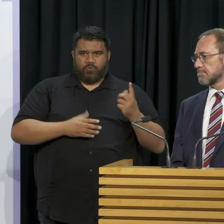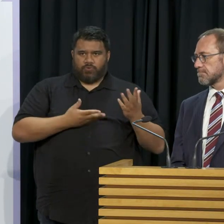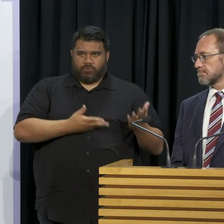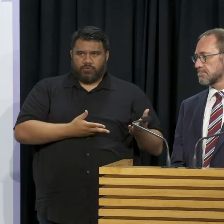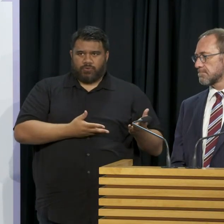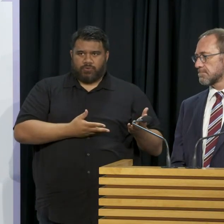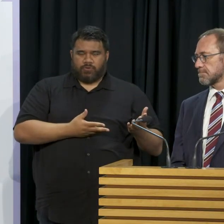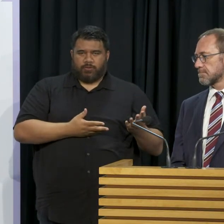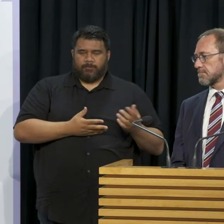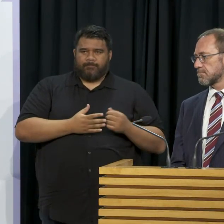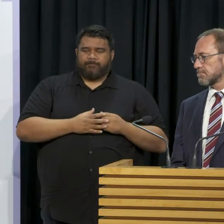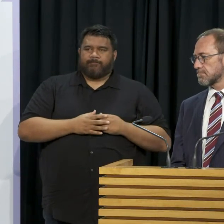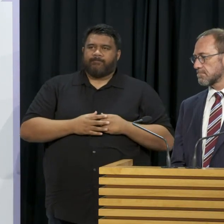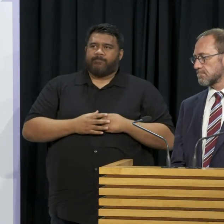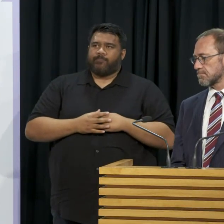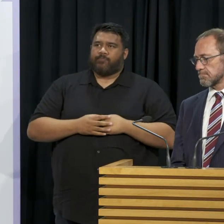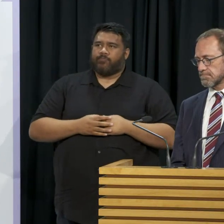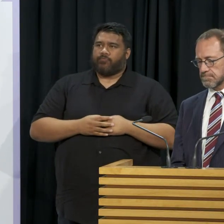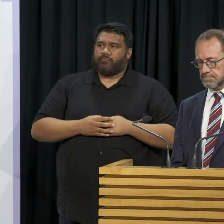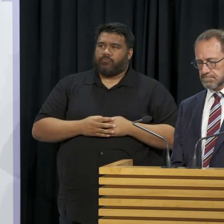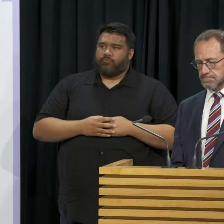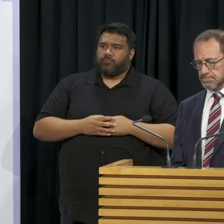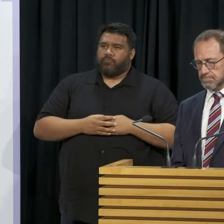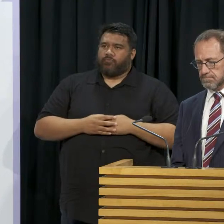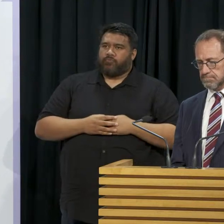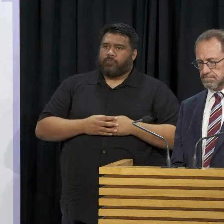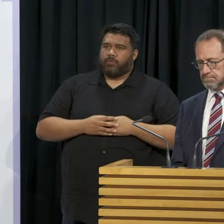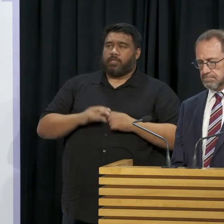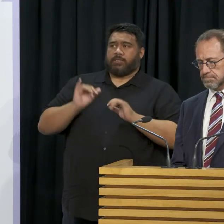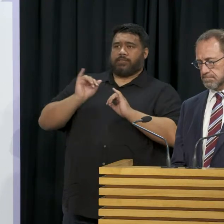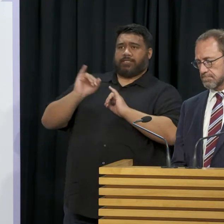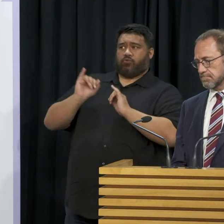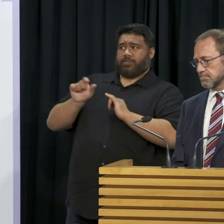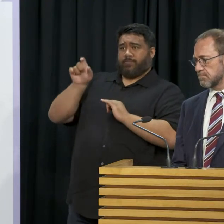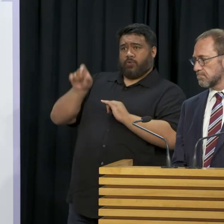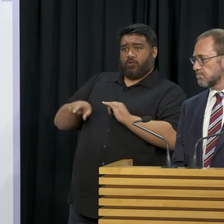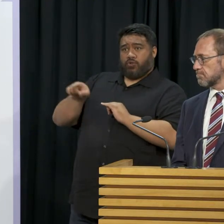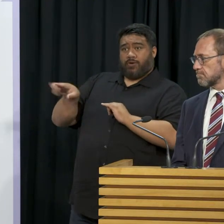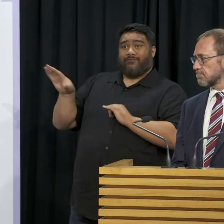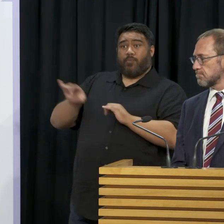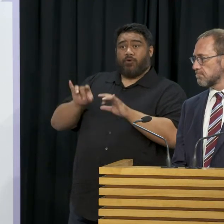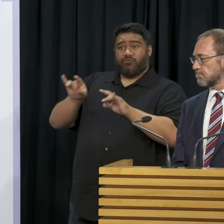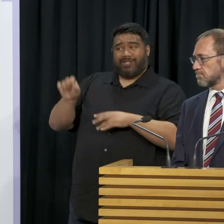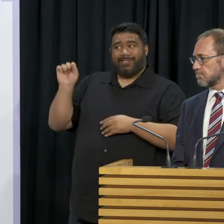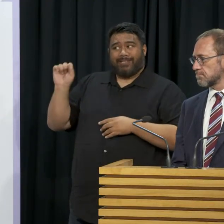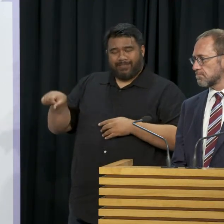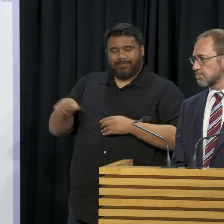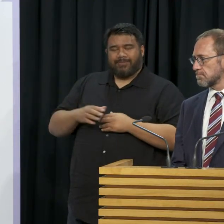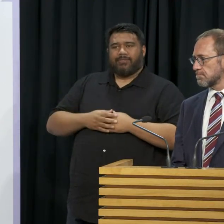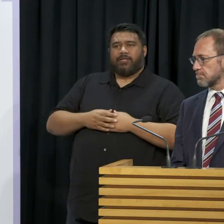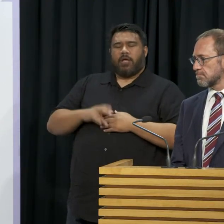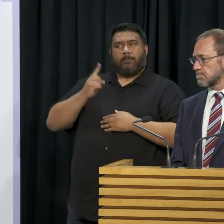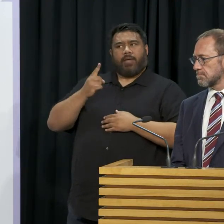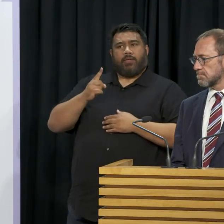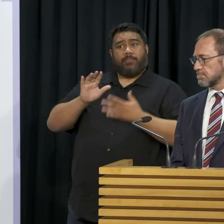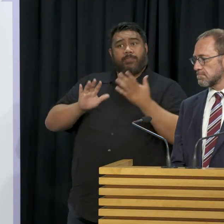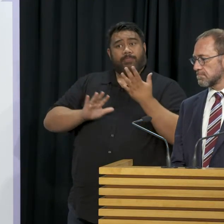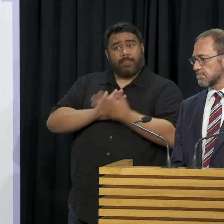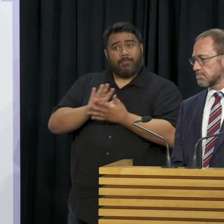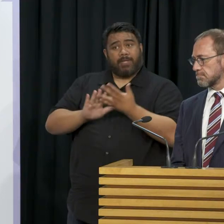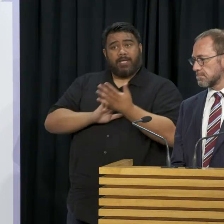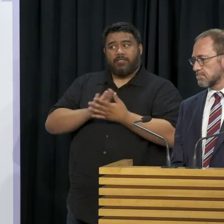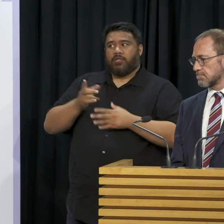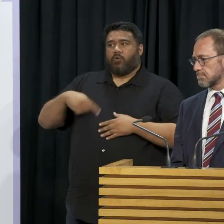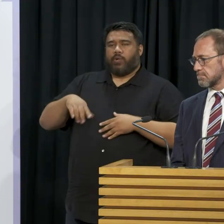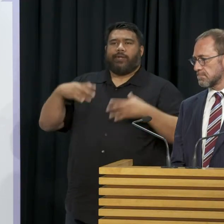would have thought it was fair to say that just because the terrorists in this case came from Australian shores, that meant we didn't